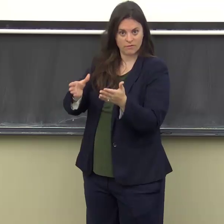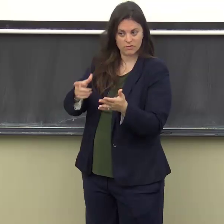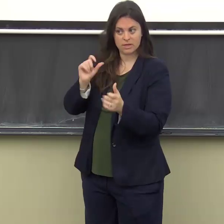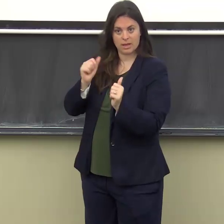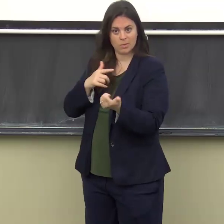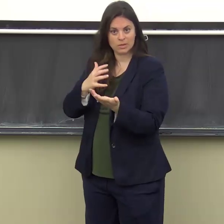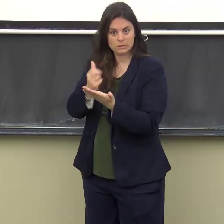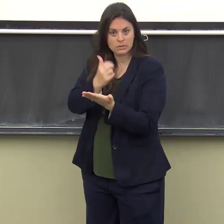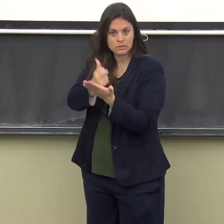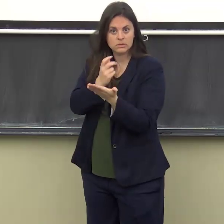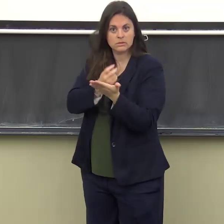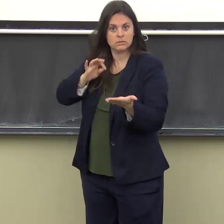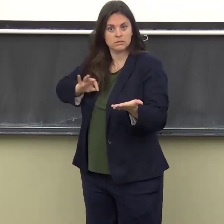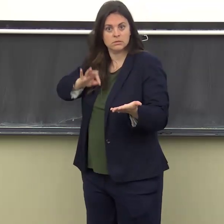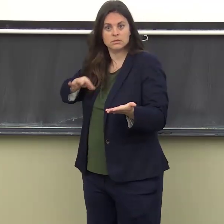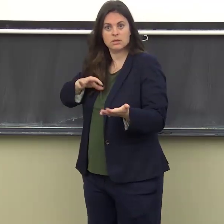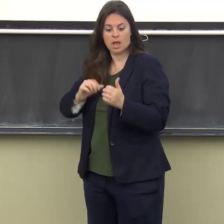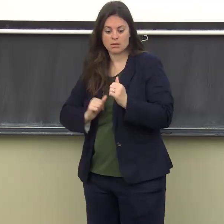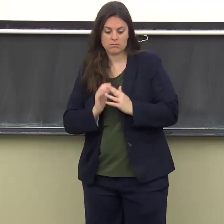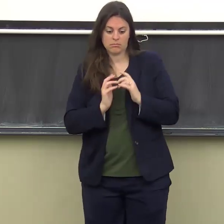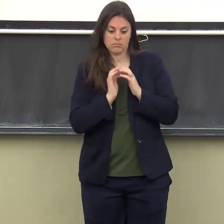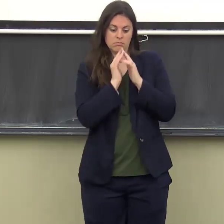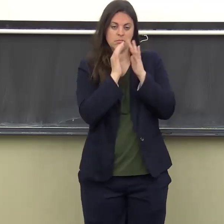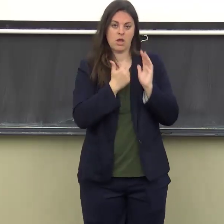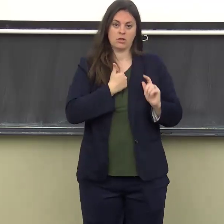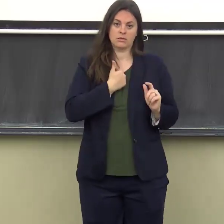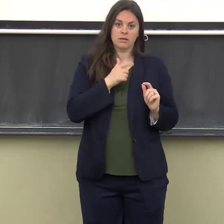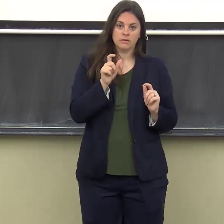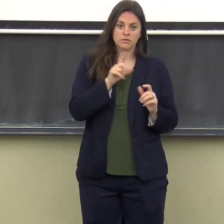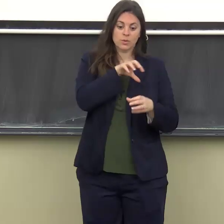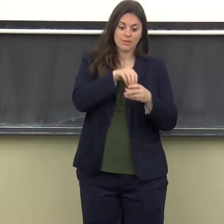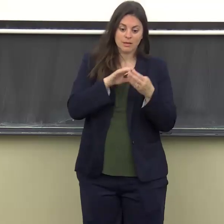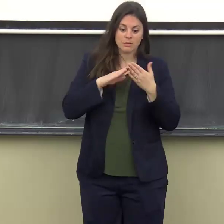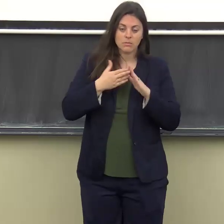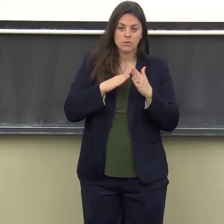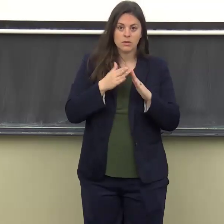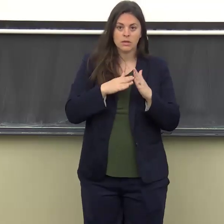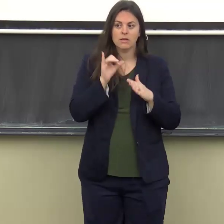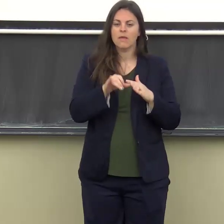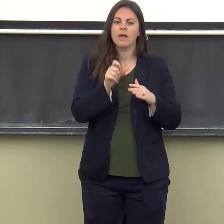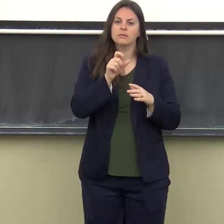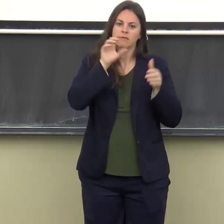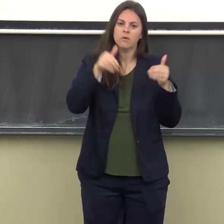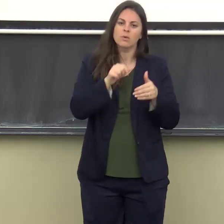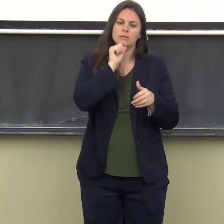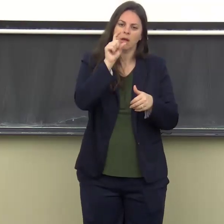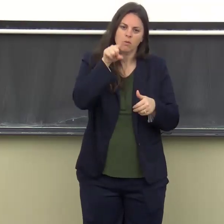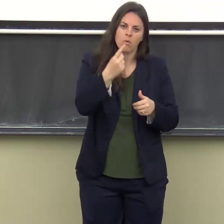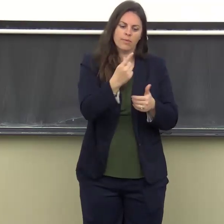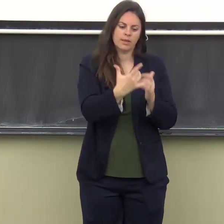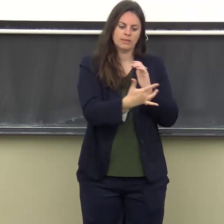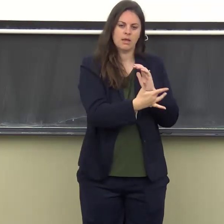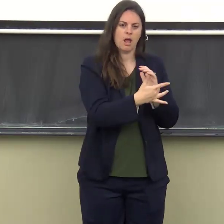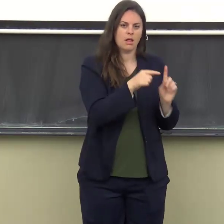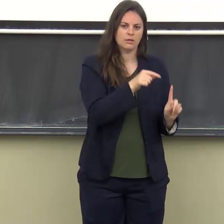but do some of our own building within the community that is grounded not necessarily on the technology, but